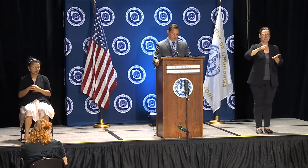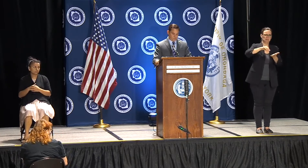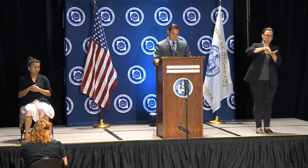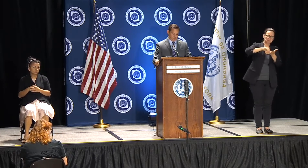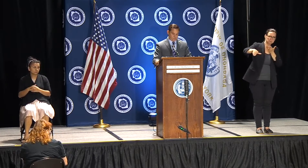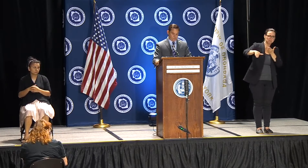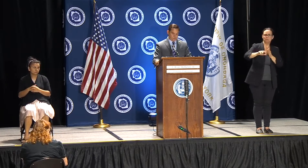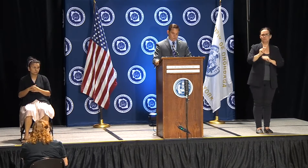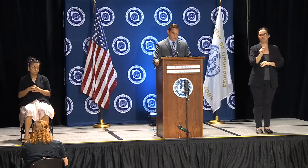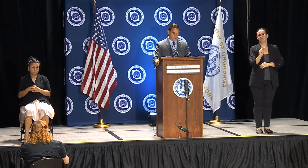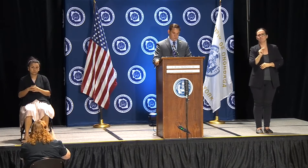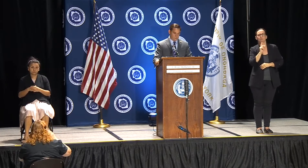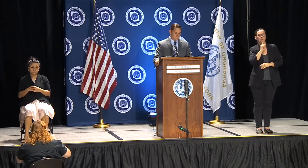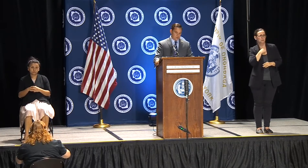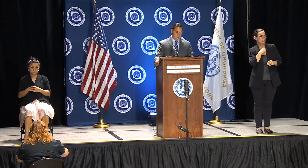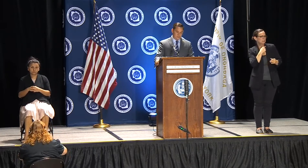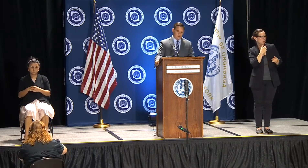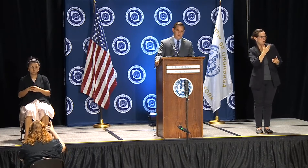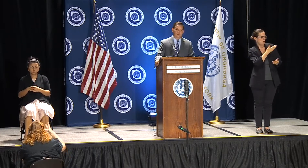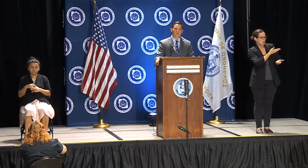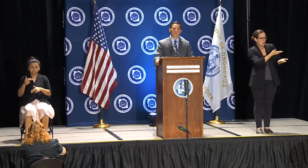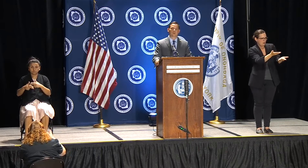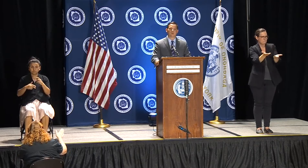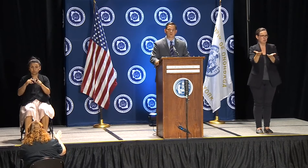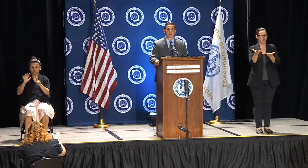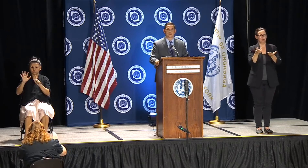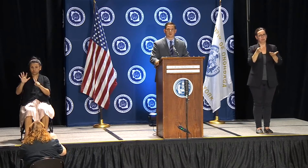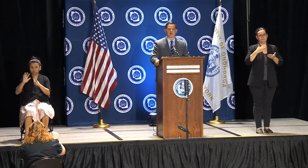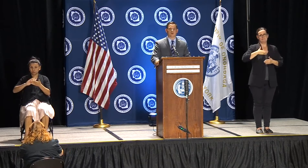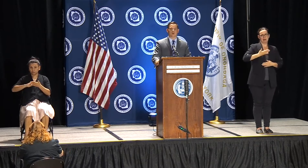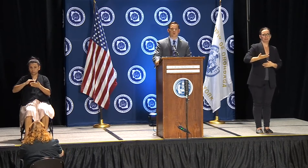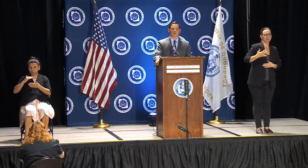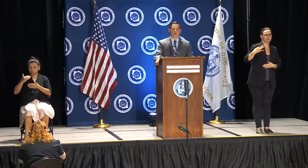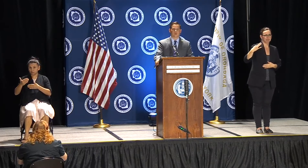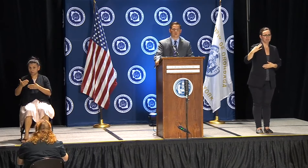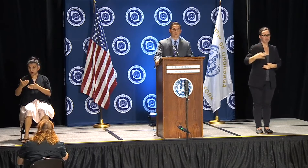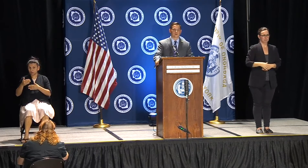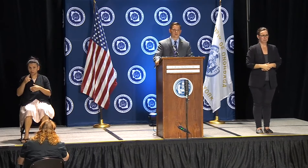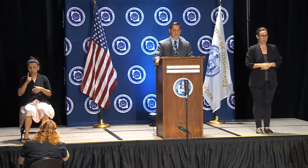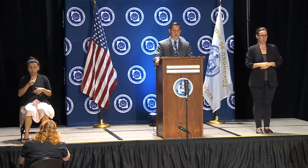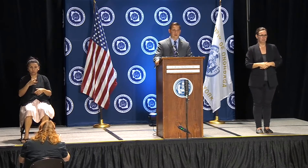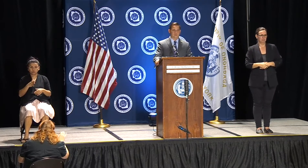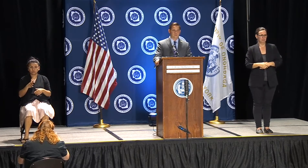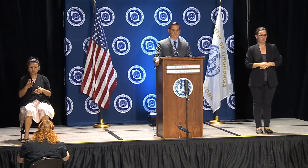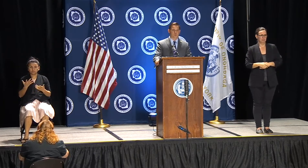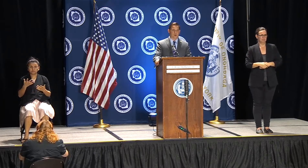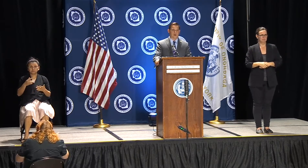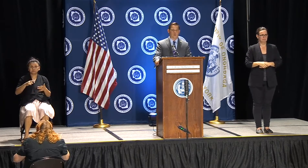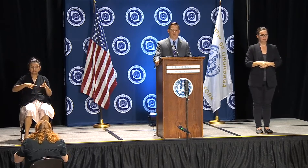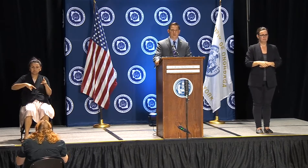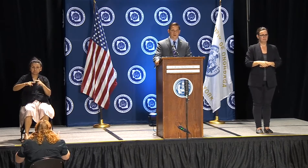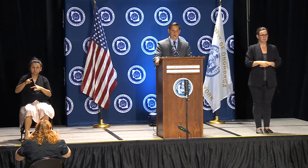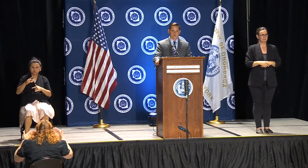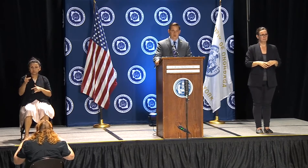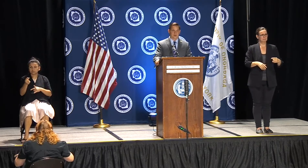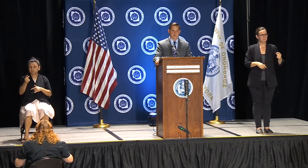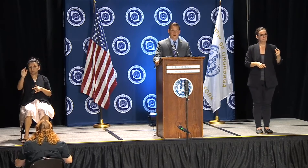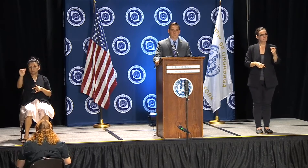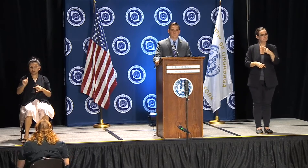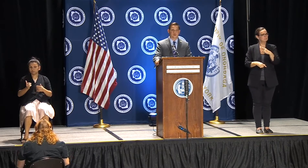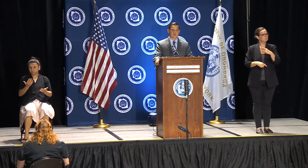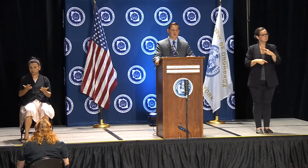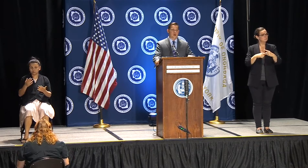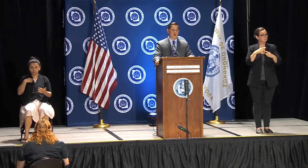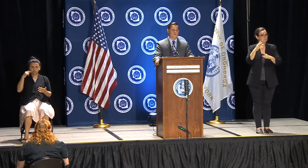For this entire 6-month period, all dependent Yeah, on a lot of variables? Yeah, there's a lot of variables, right? This isn't, I don't want to be here talking